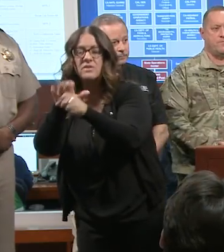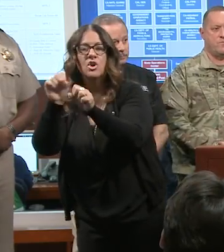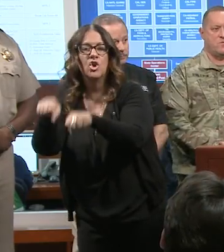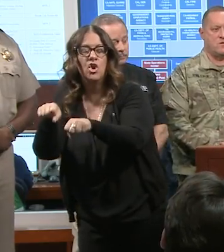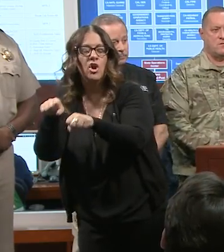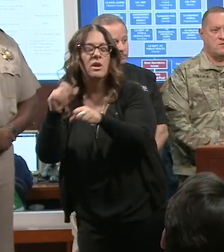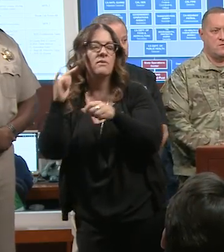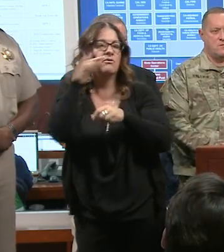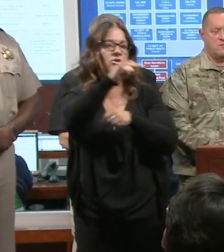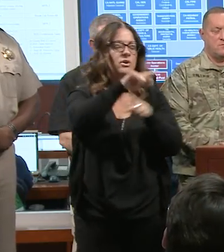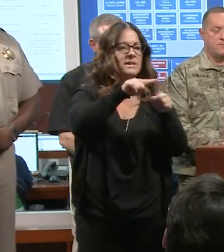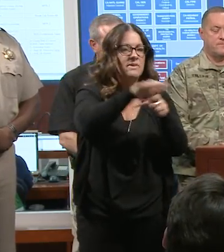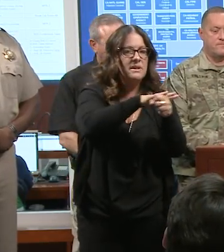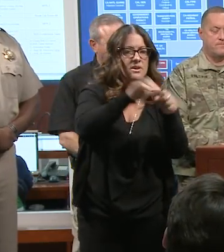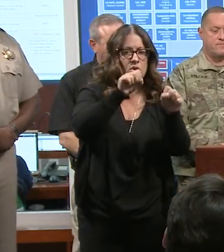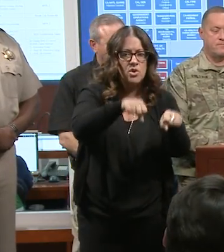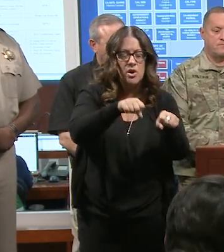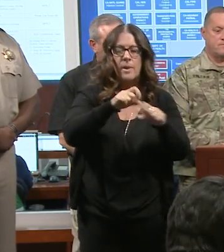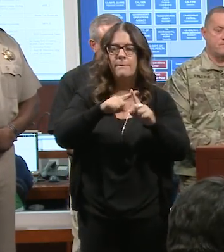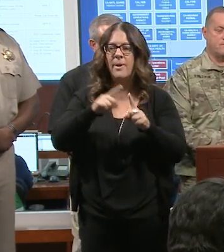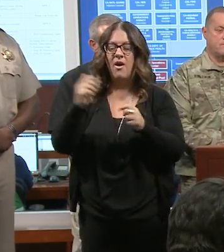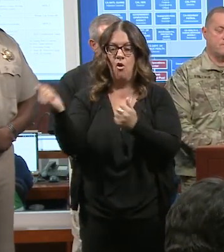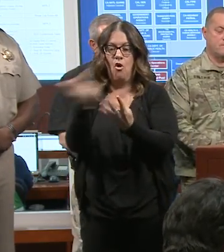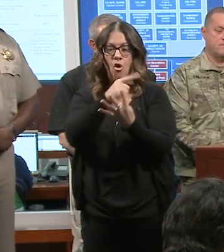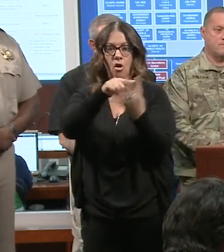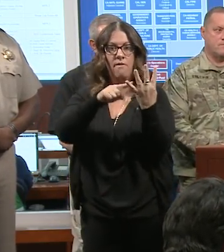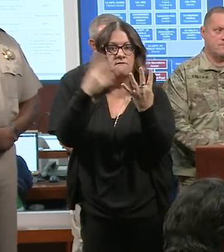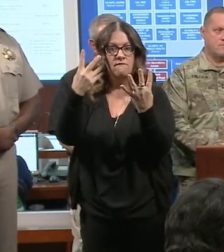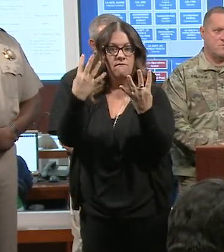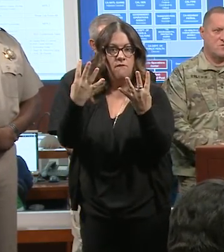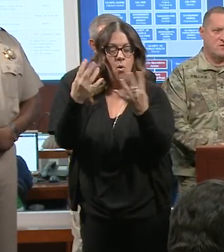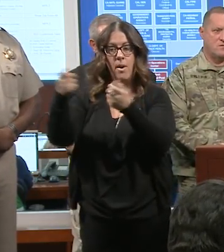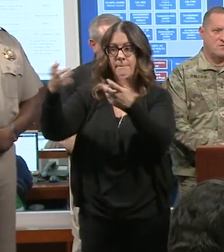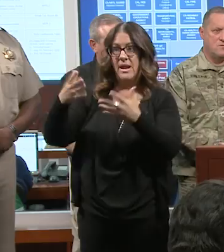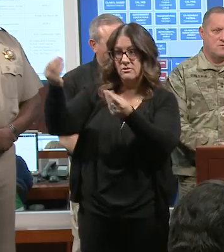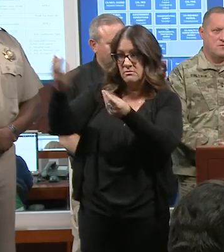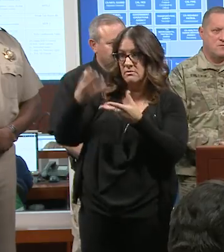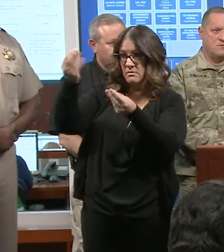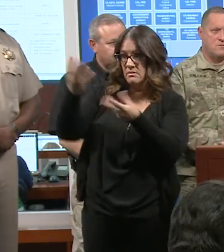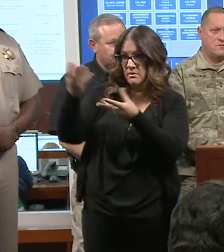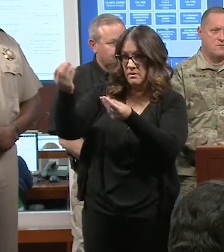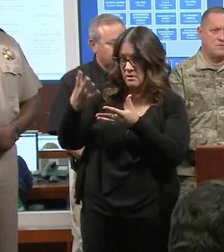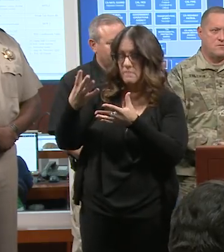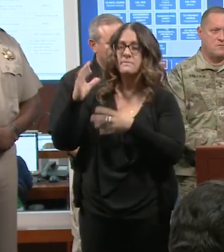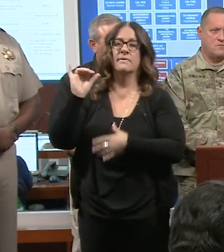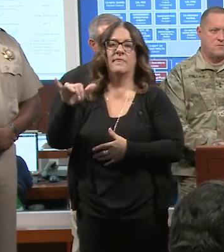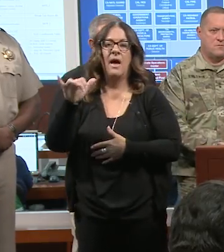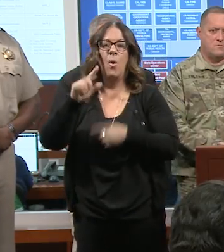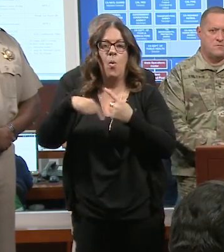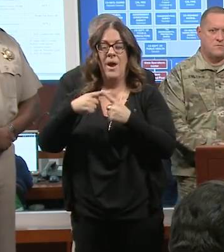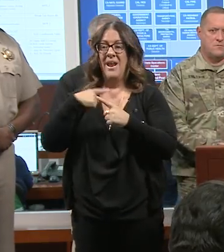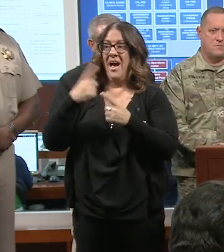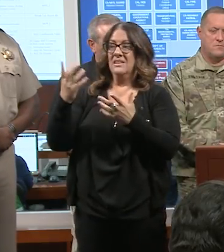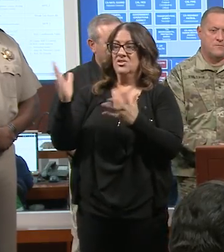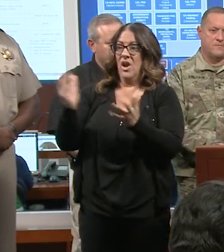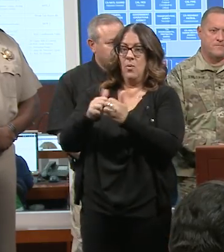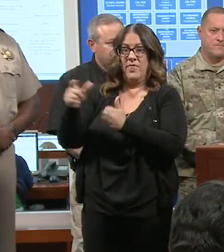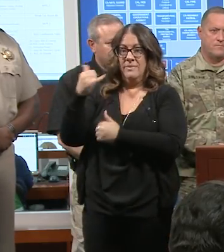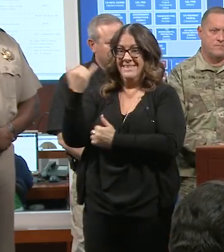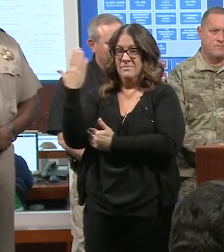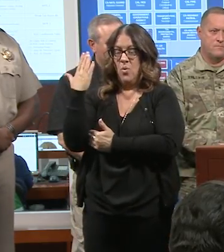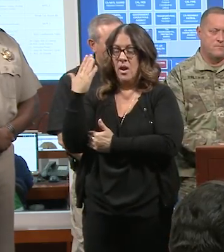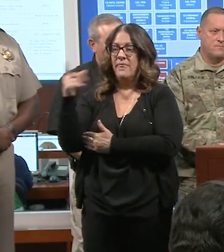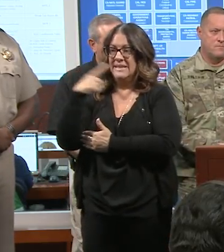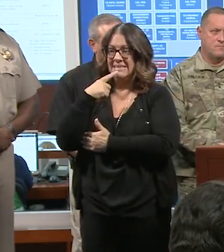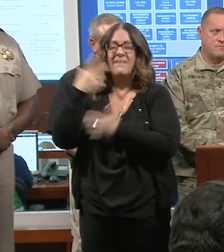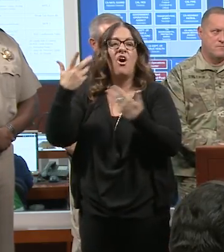picture. Every one of the incident commanders indicated to us aircraft were already up and flying when we were speaking to them early this morning.